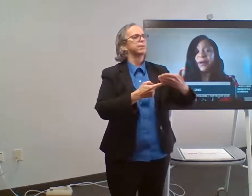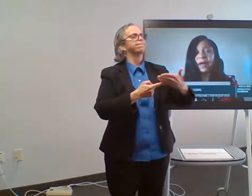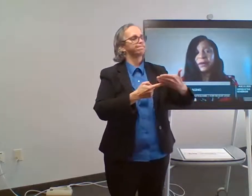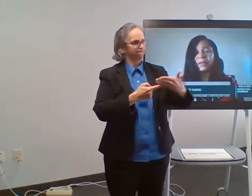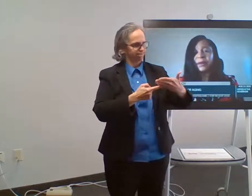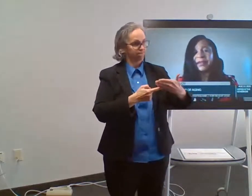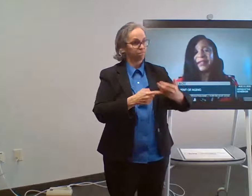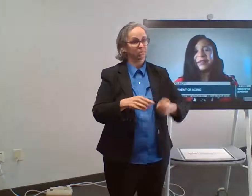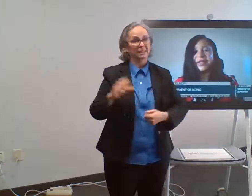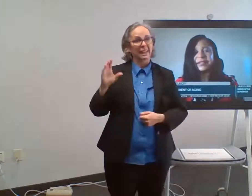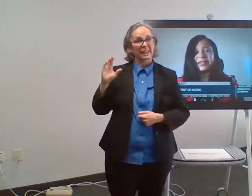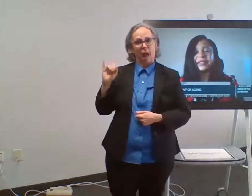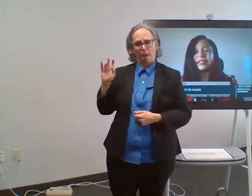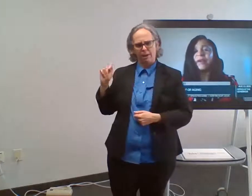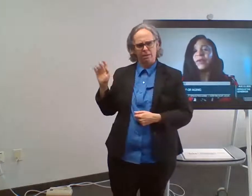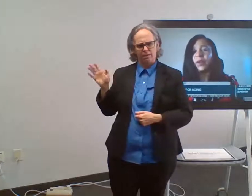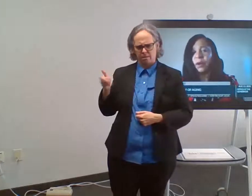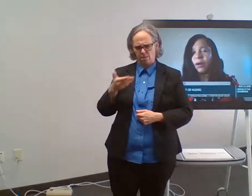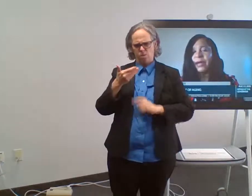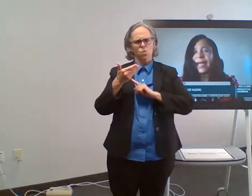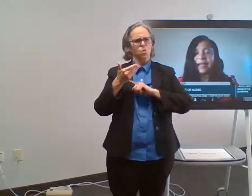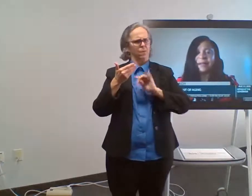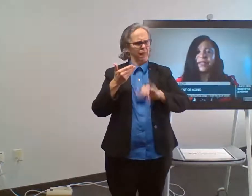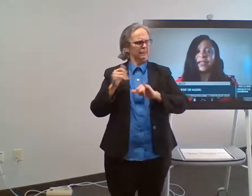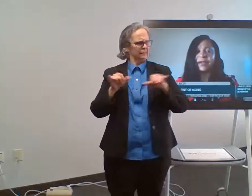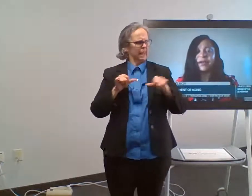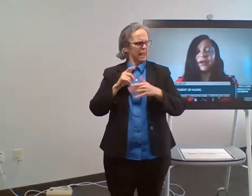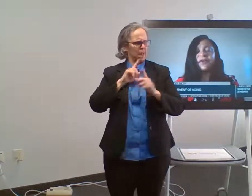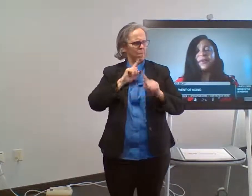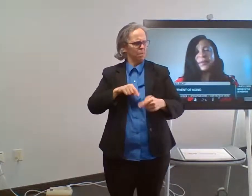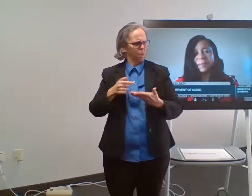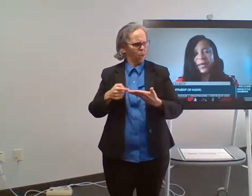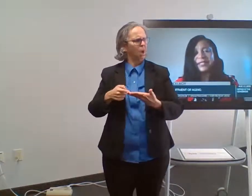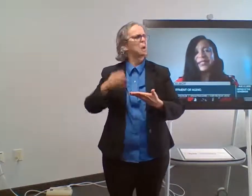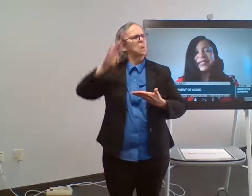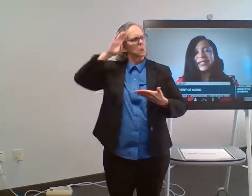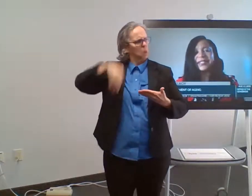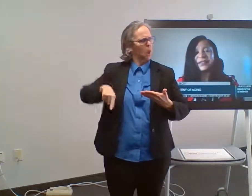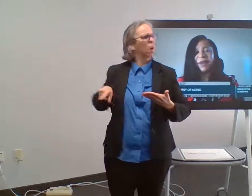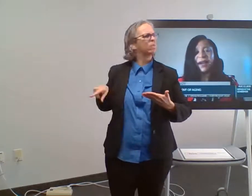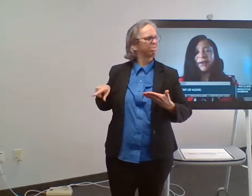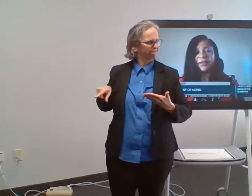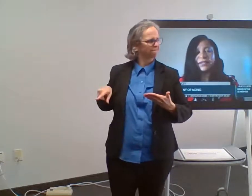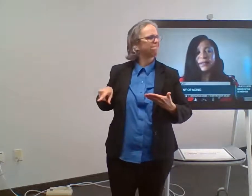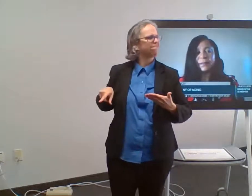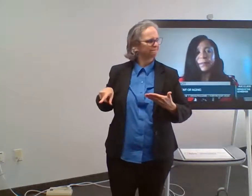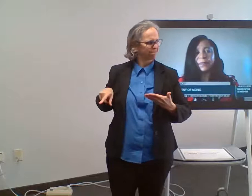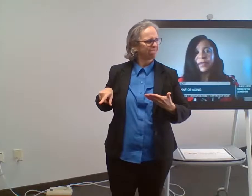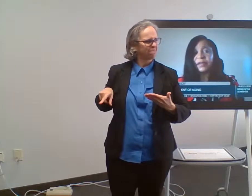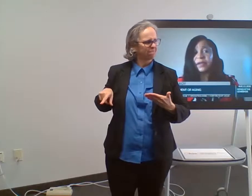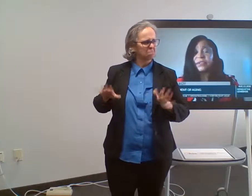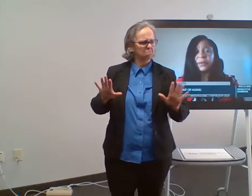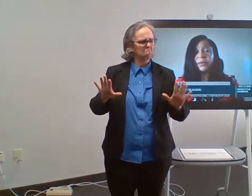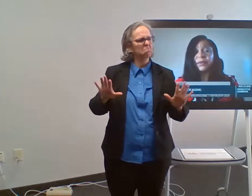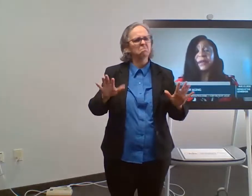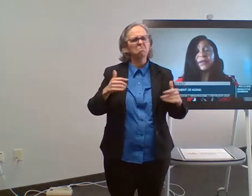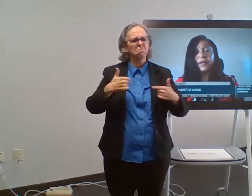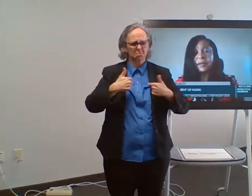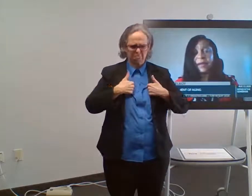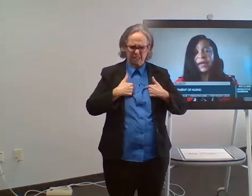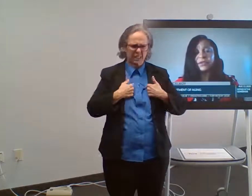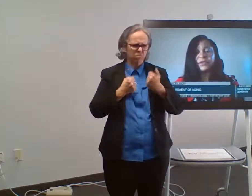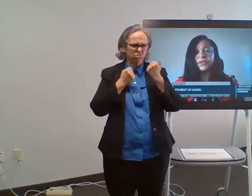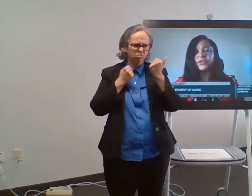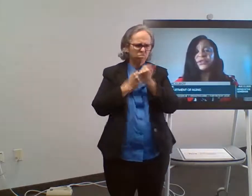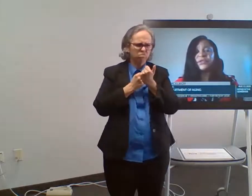know that Ohio's public health entities have long advocated for the basic needs of Ohioans. They have spoken about